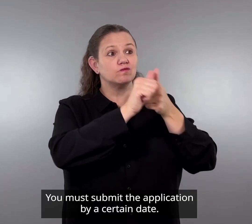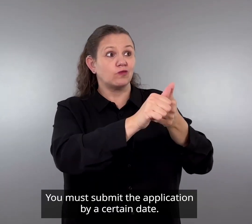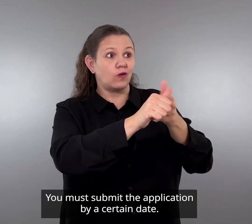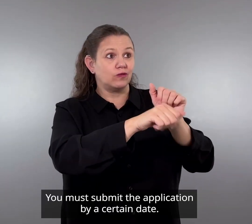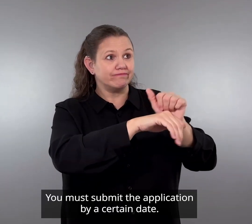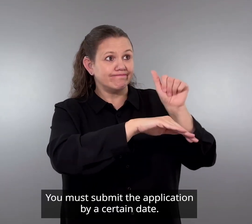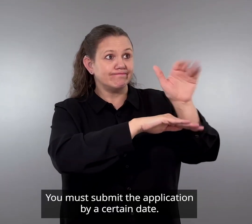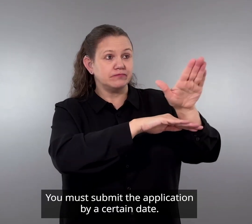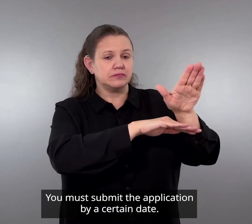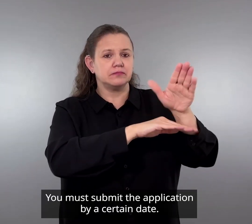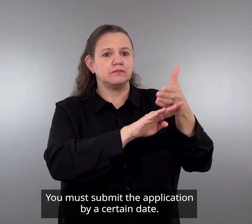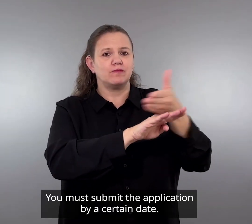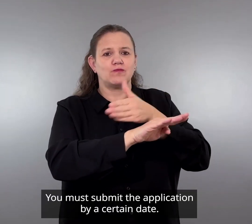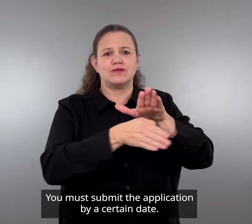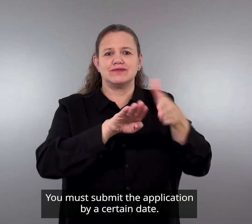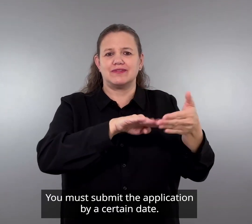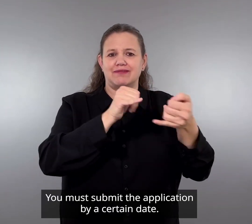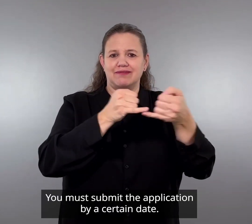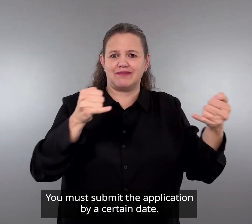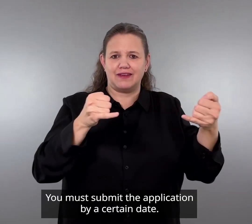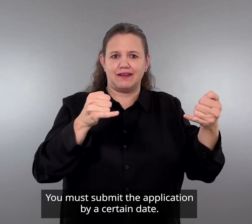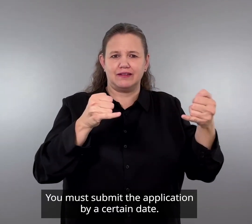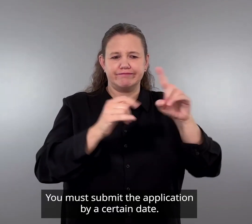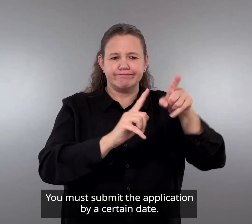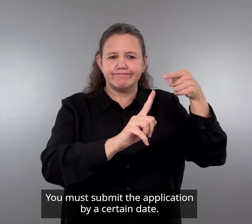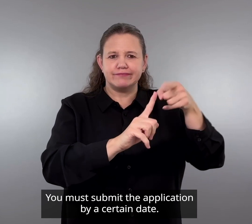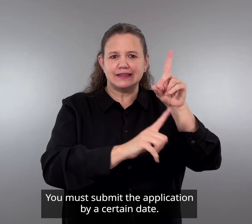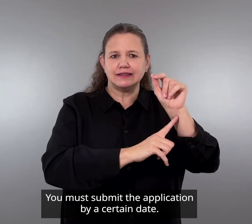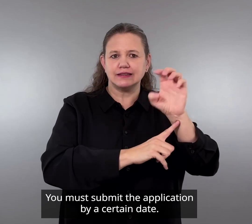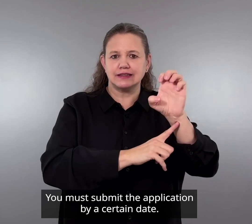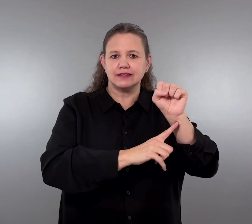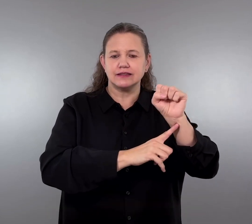You must submit the application by a certain date.